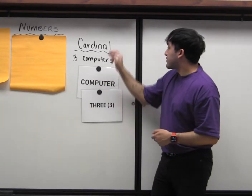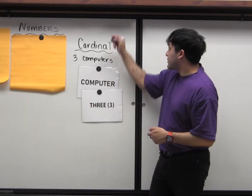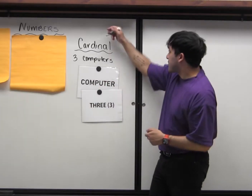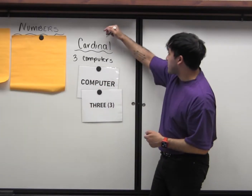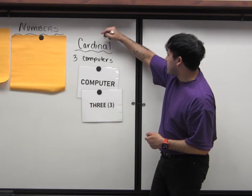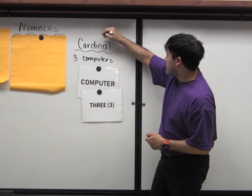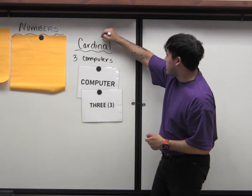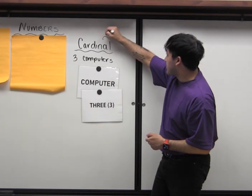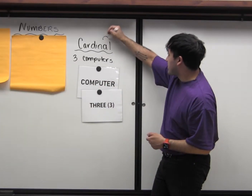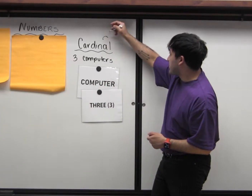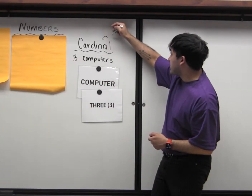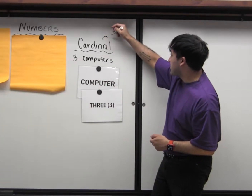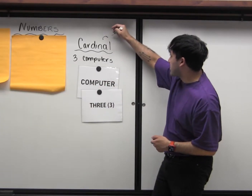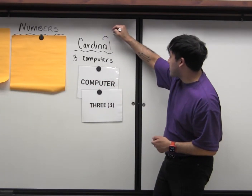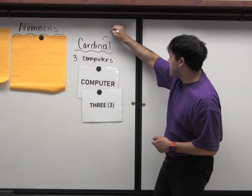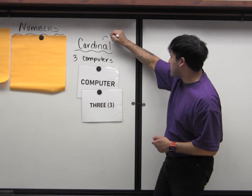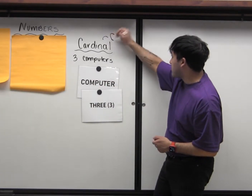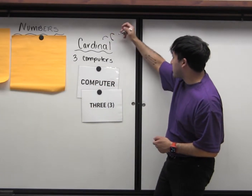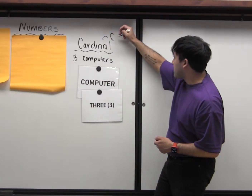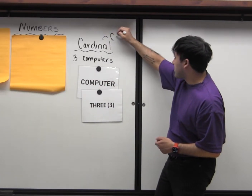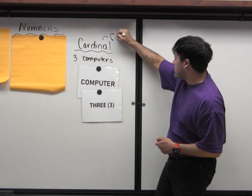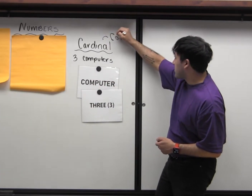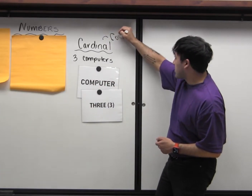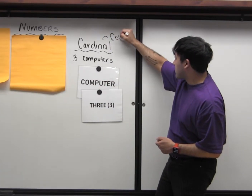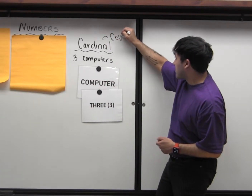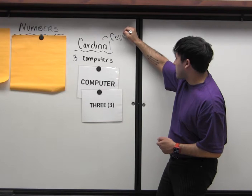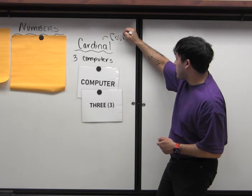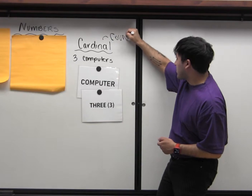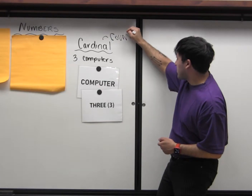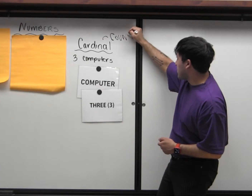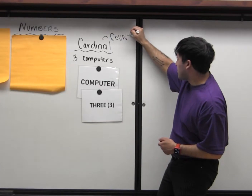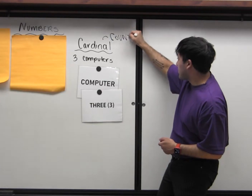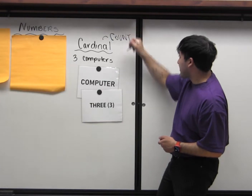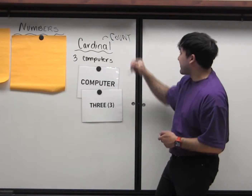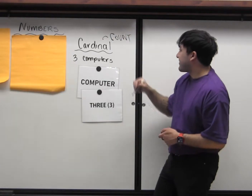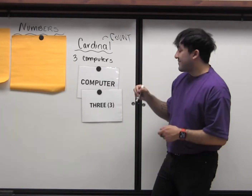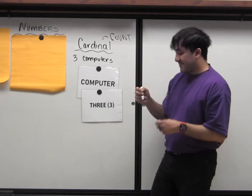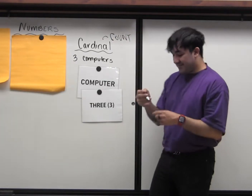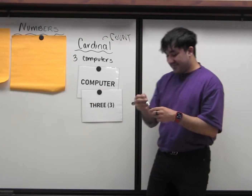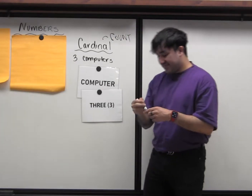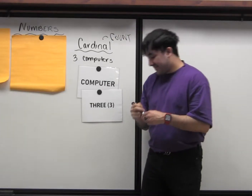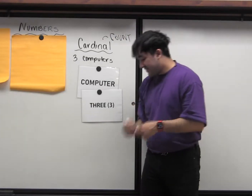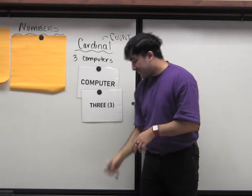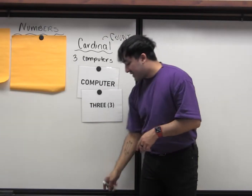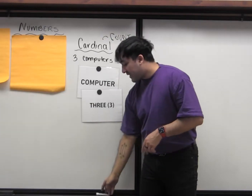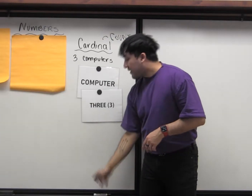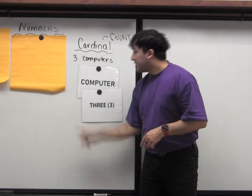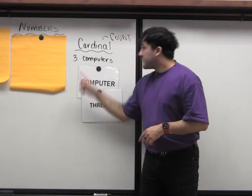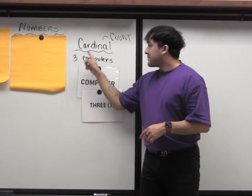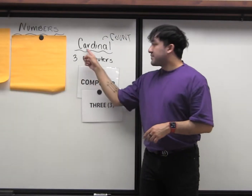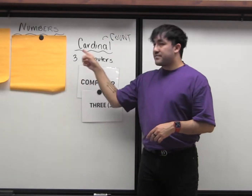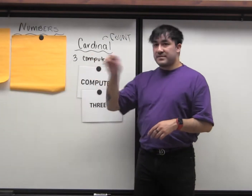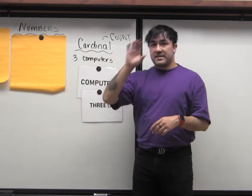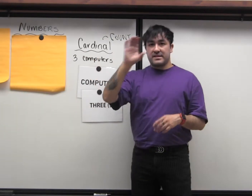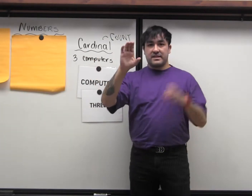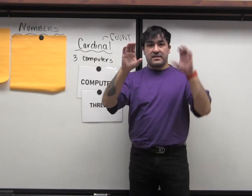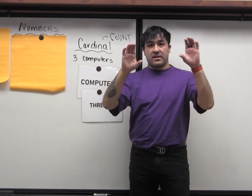equals counting. So C and C. Just go ahead and write that here. A little bit badly, but I got